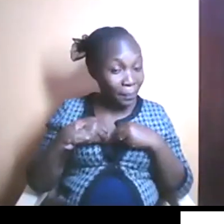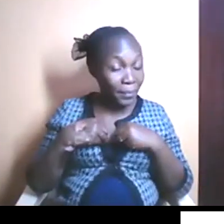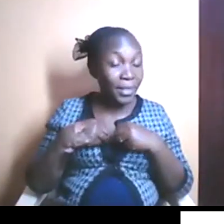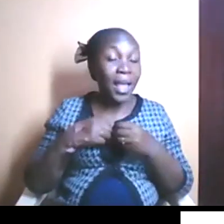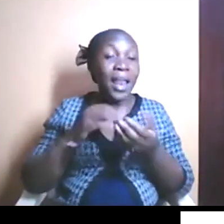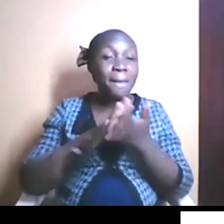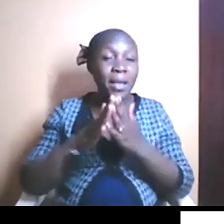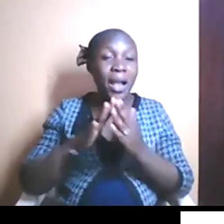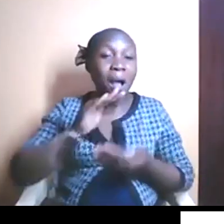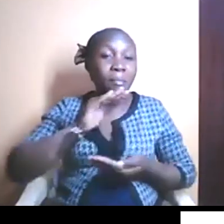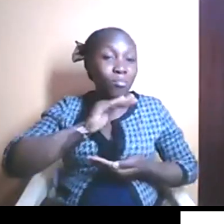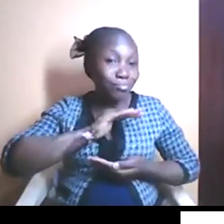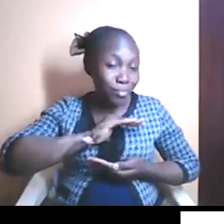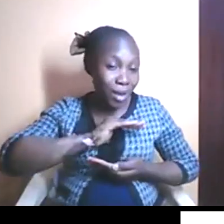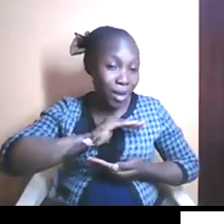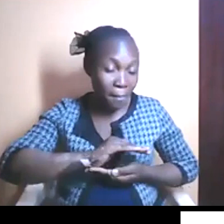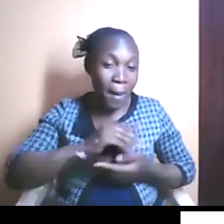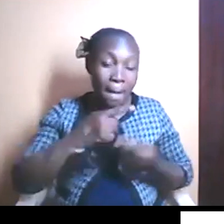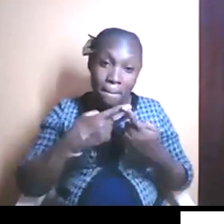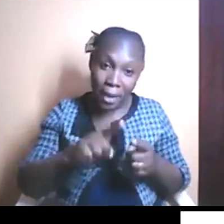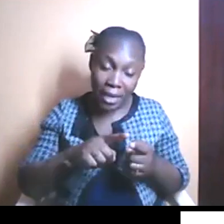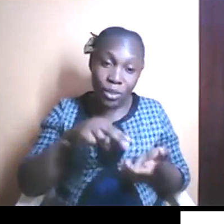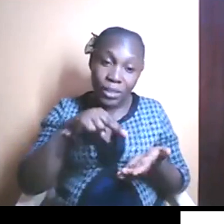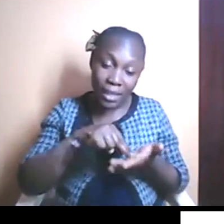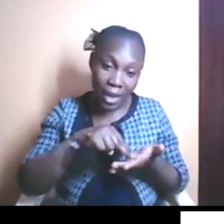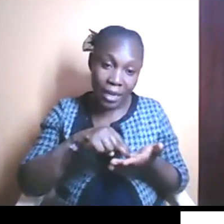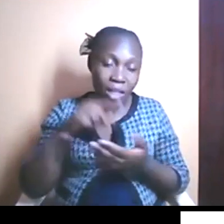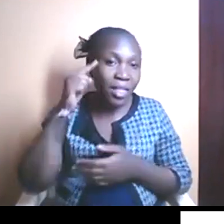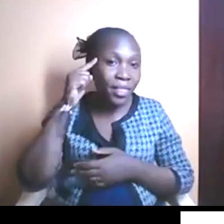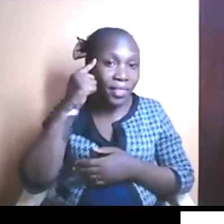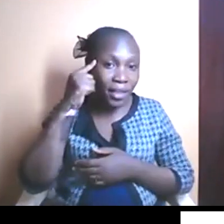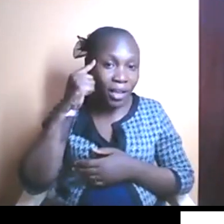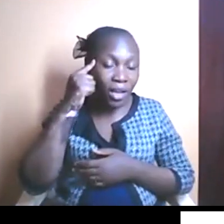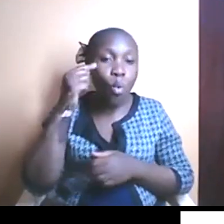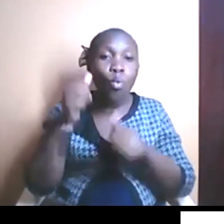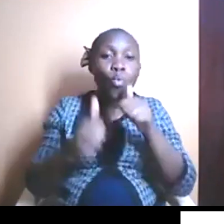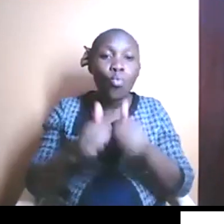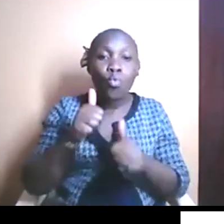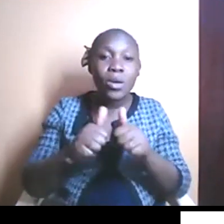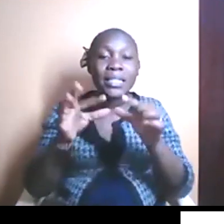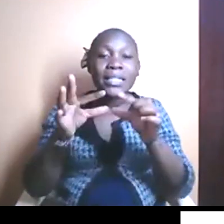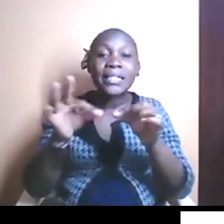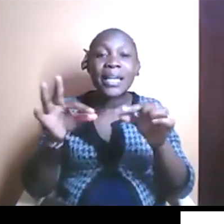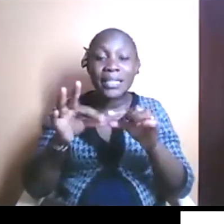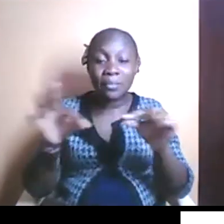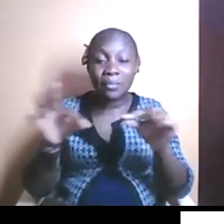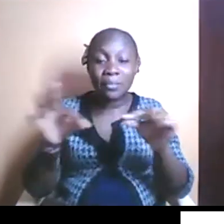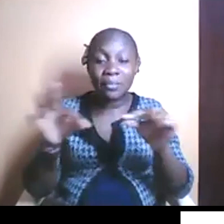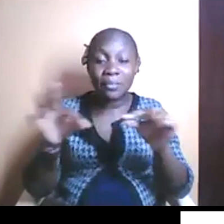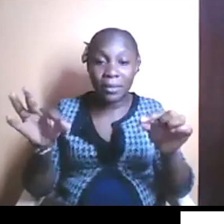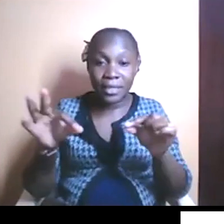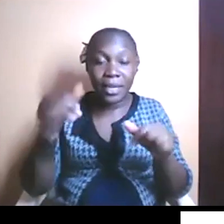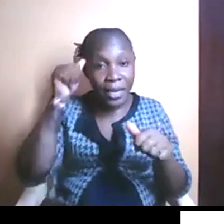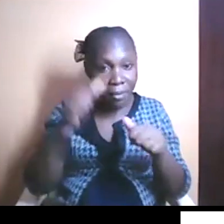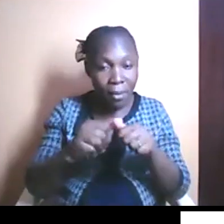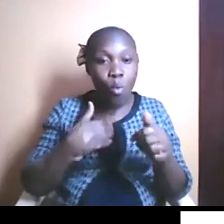actually standing your ground. So you might want to think about which statements. Remember, nowadays, you can go online and find